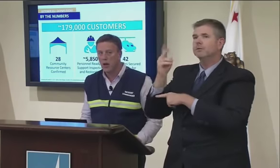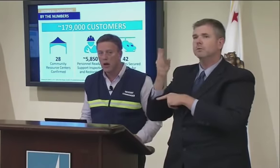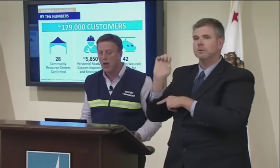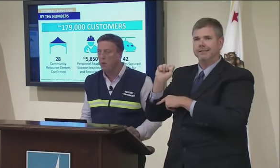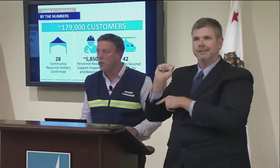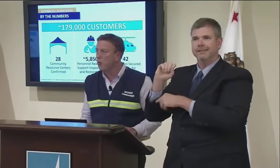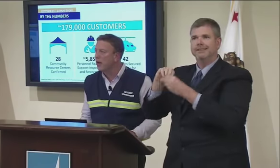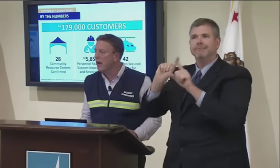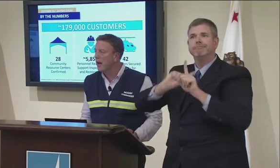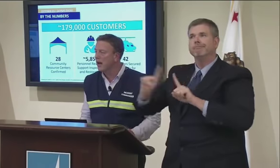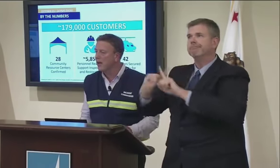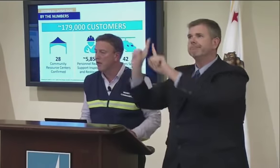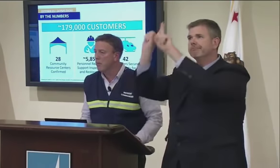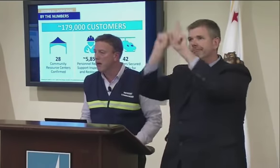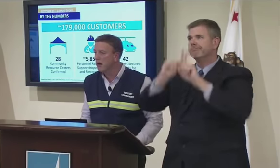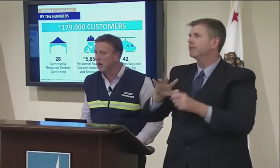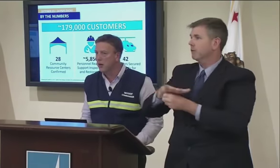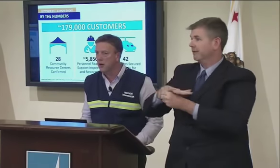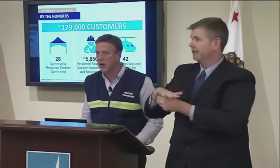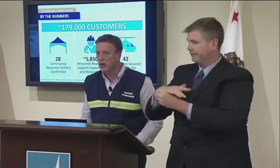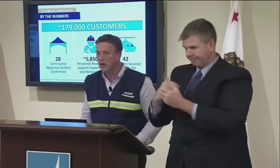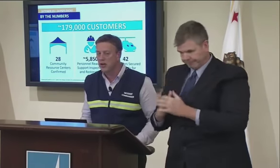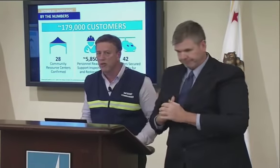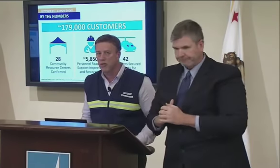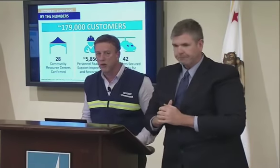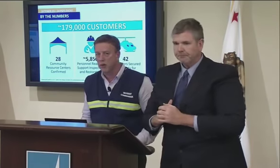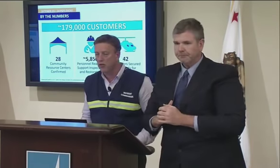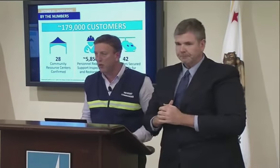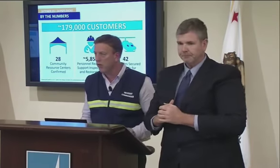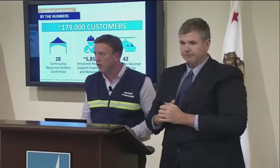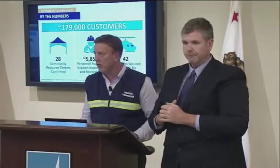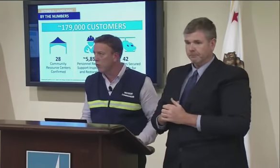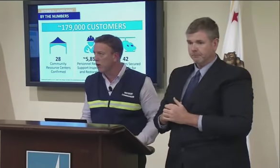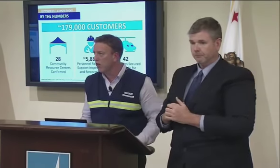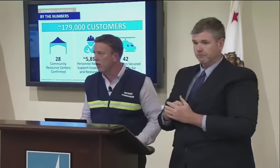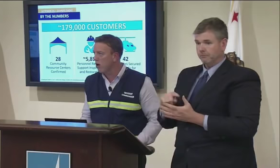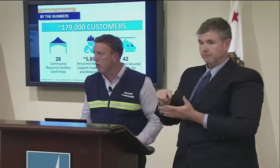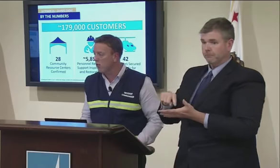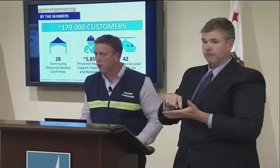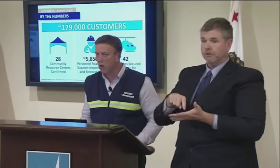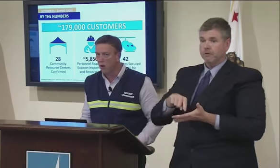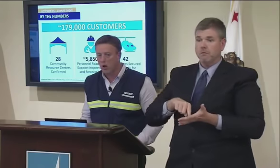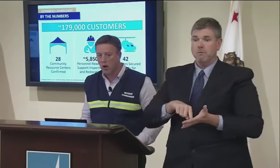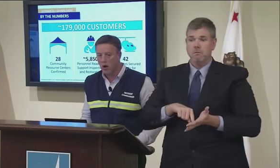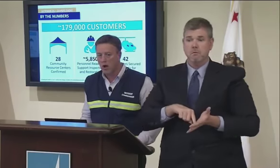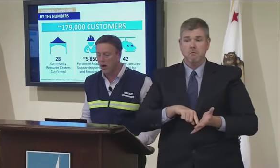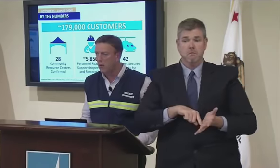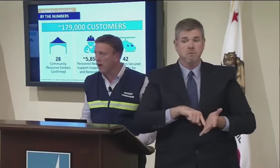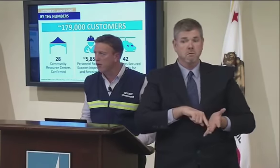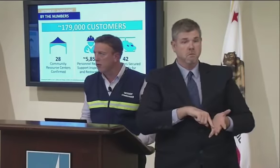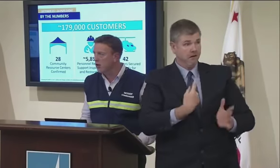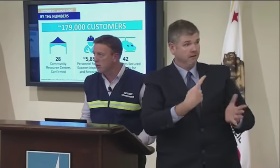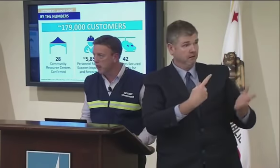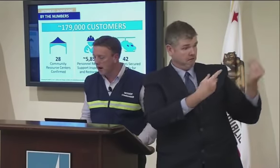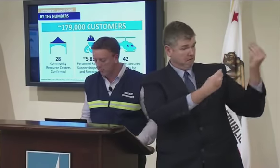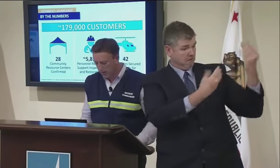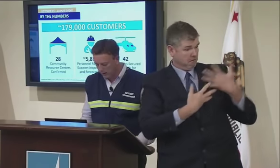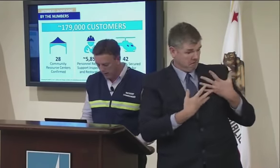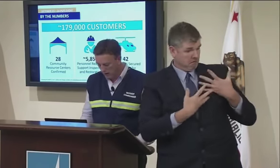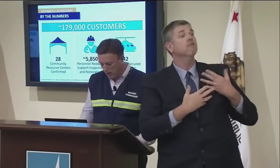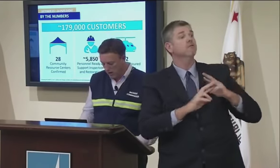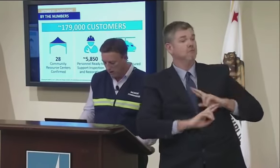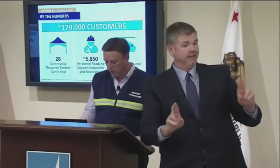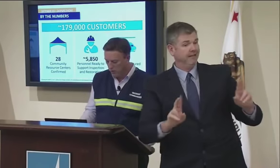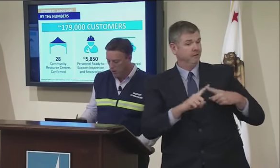clear. That way, when we get it, it's immediate communication to the field resources, and we can start our patrol and restoration